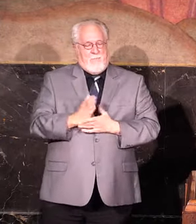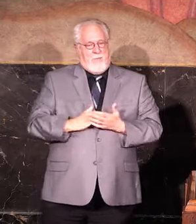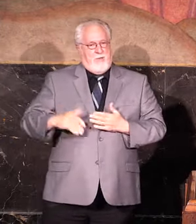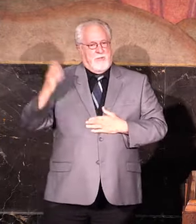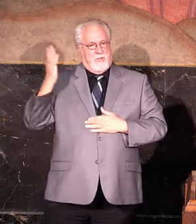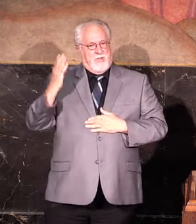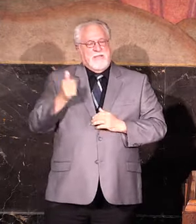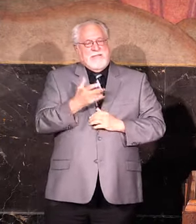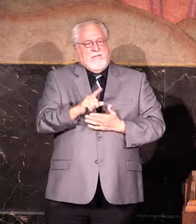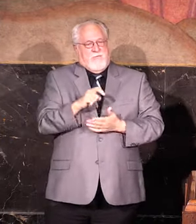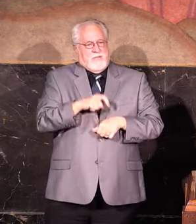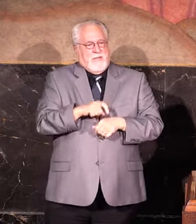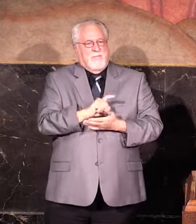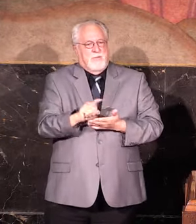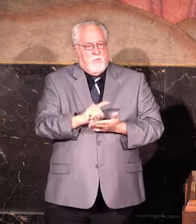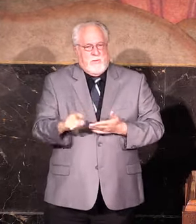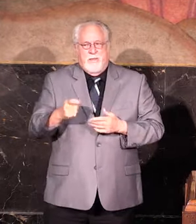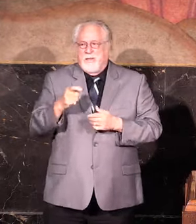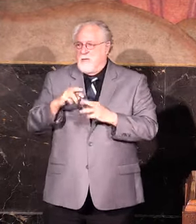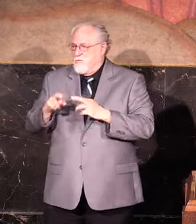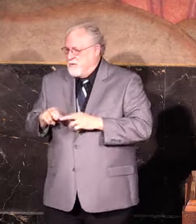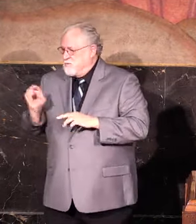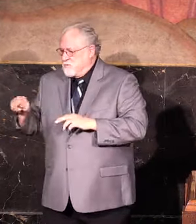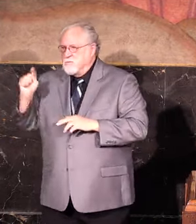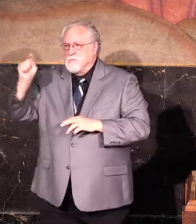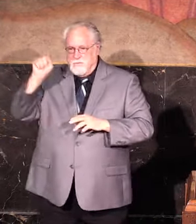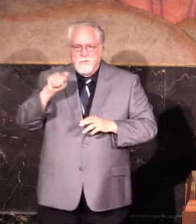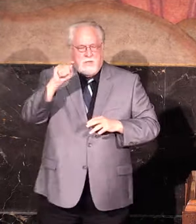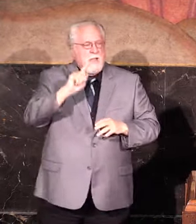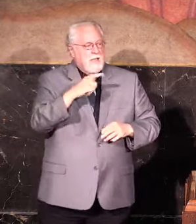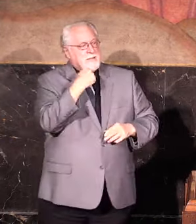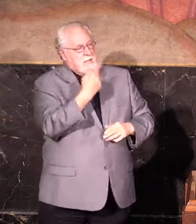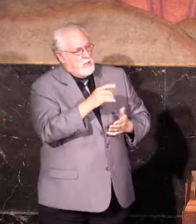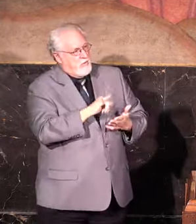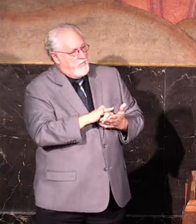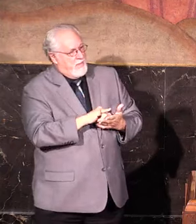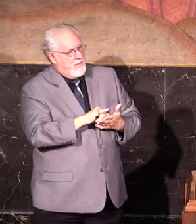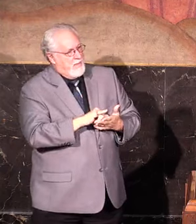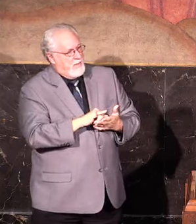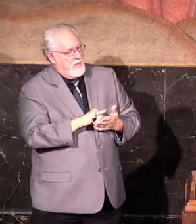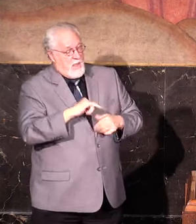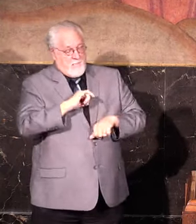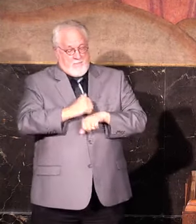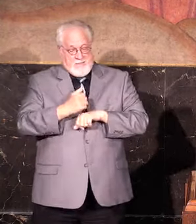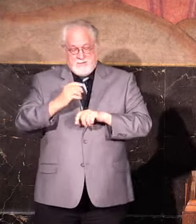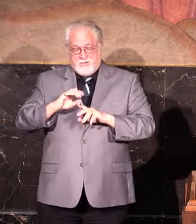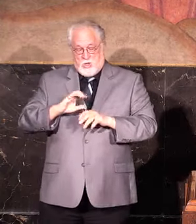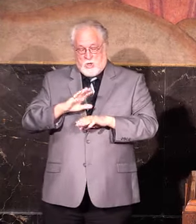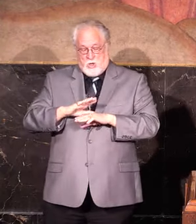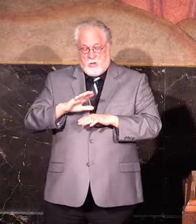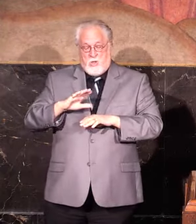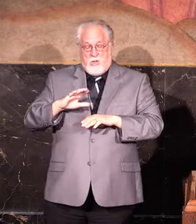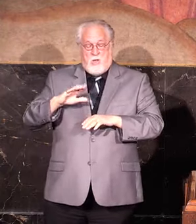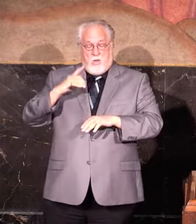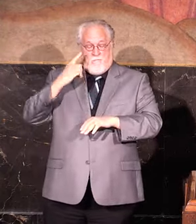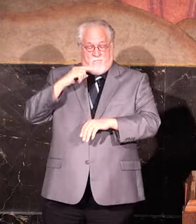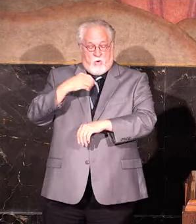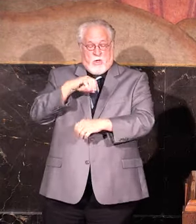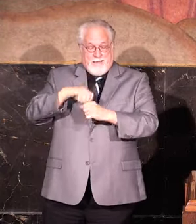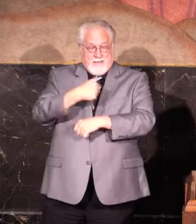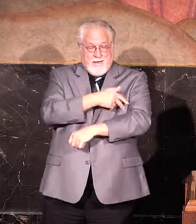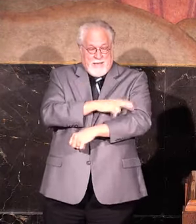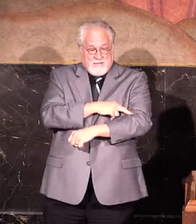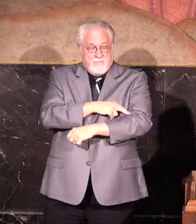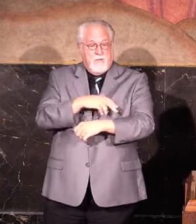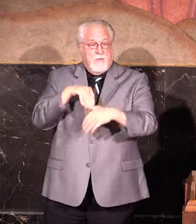several times a week by region. I will tell you, for example, that based on hospitalizations that we're seeing, which are declining